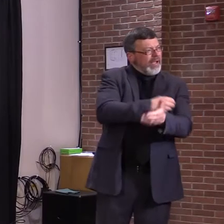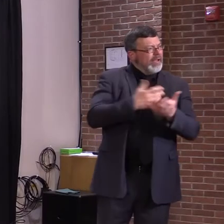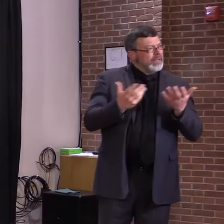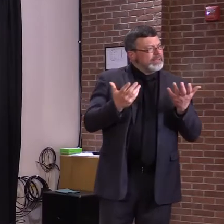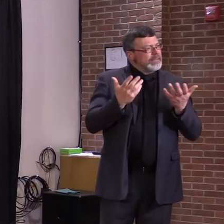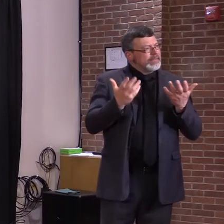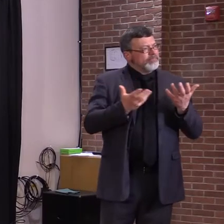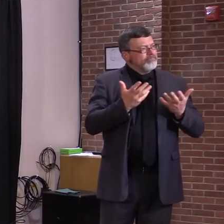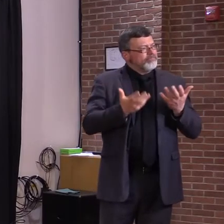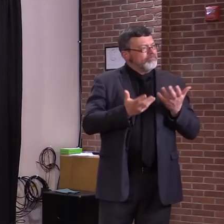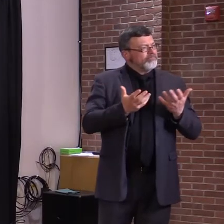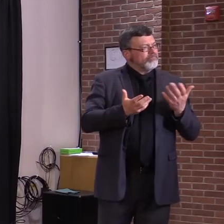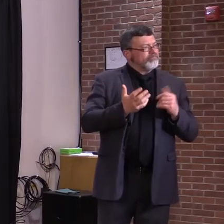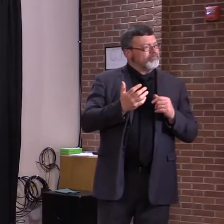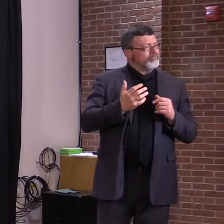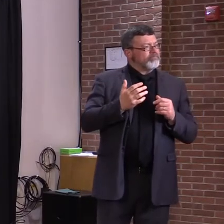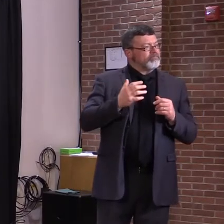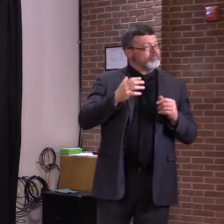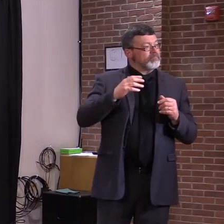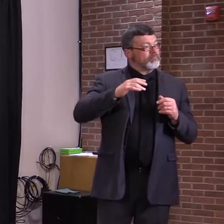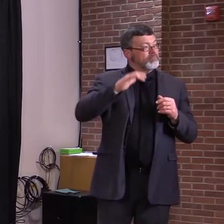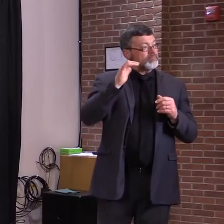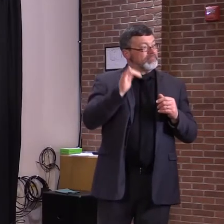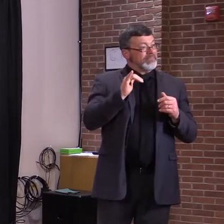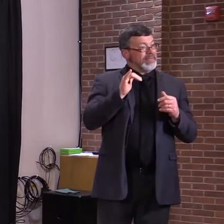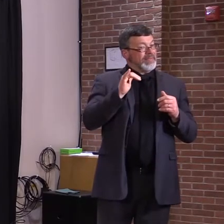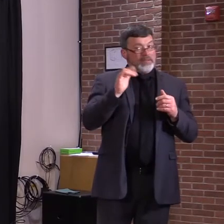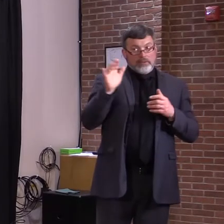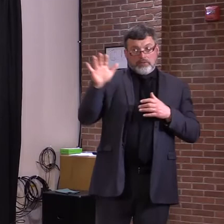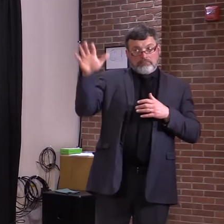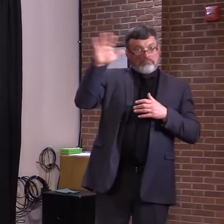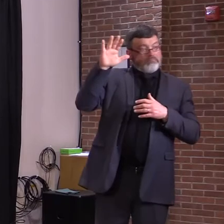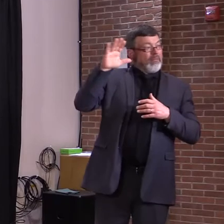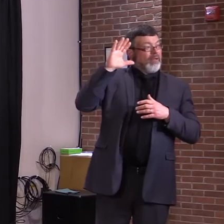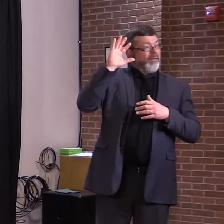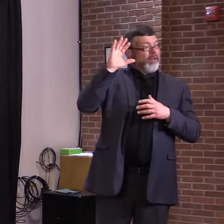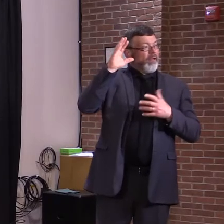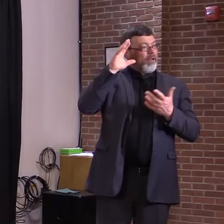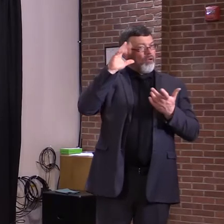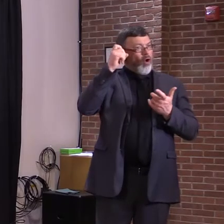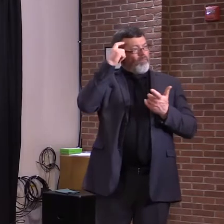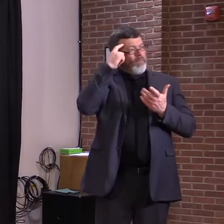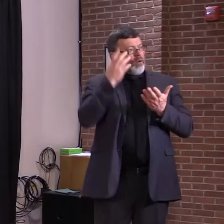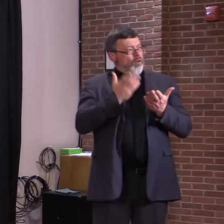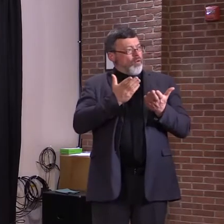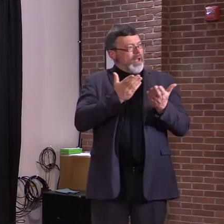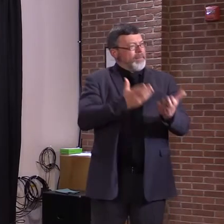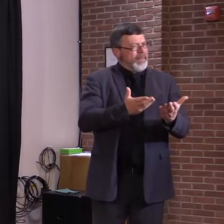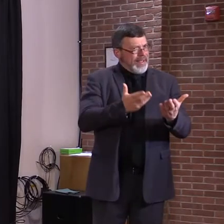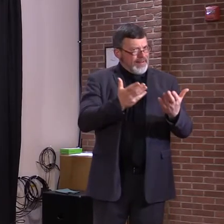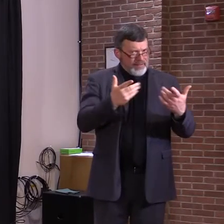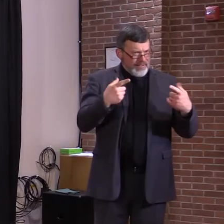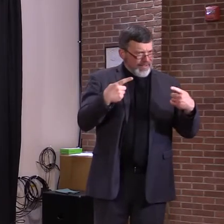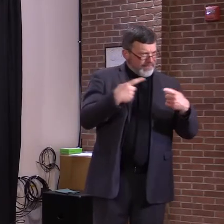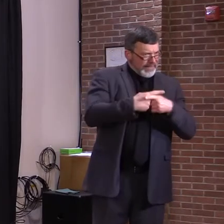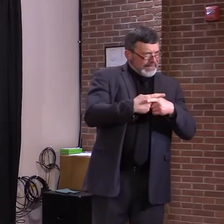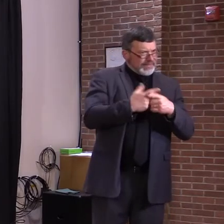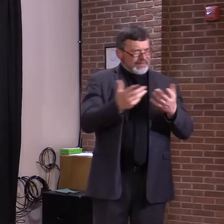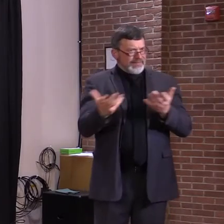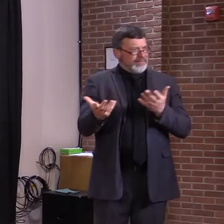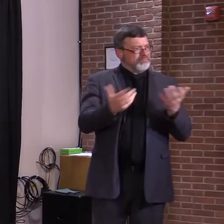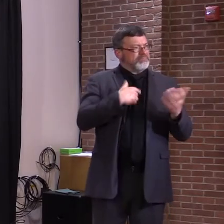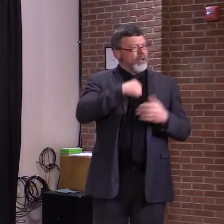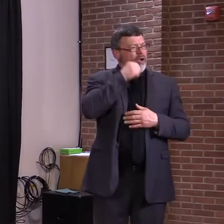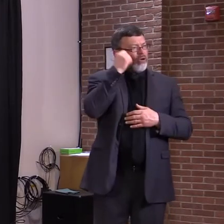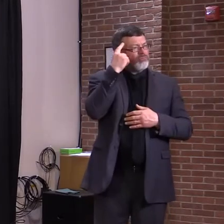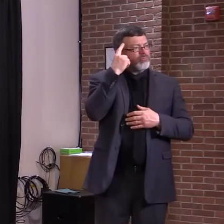understand the health recommendations either here or from Dr. Fauci. Yeah, I don't know if Dr. Kelso can answer that or